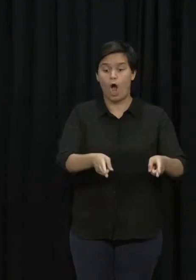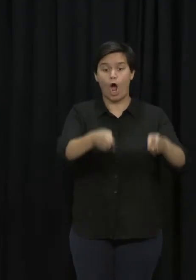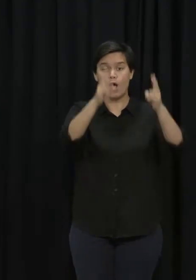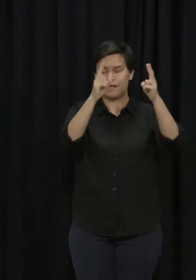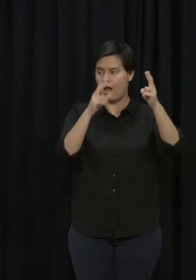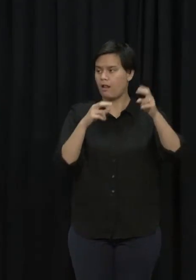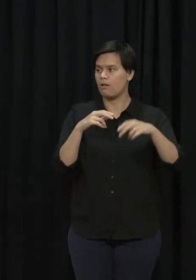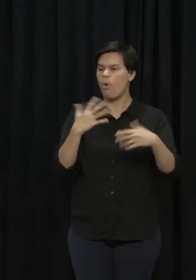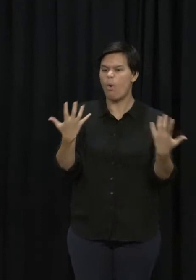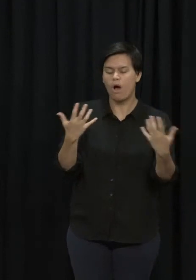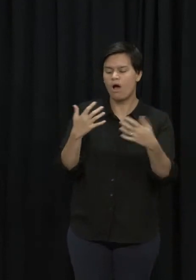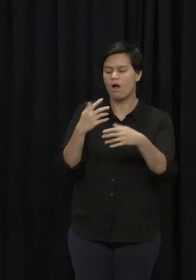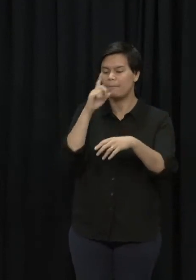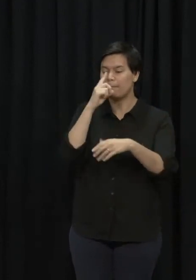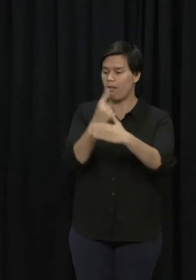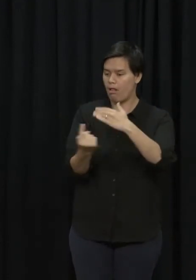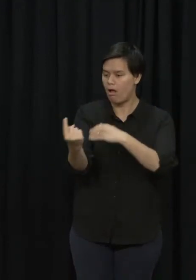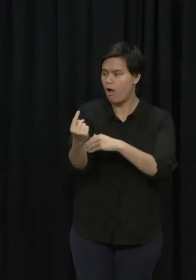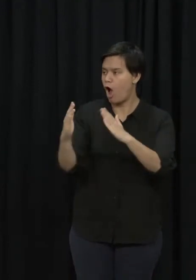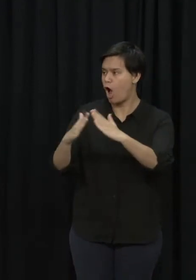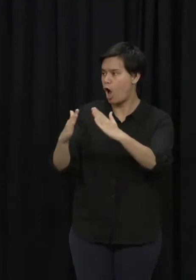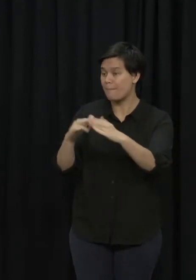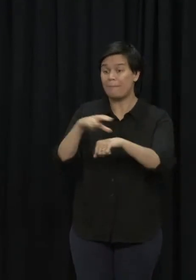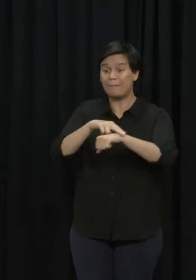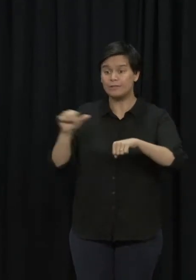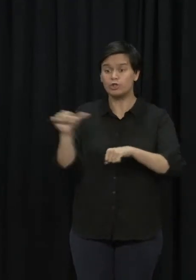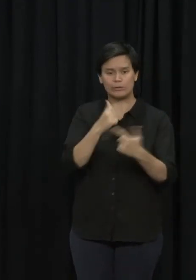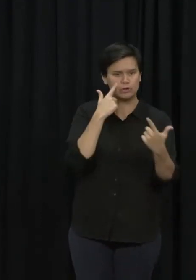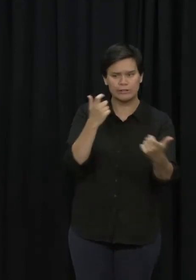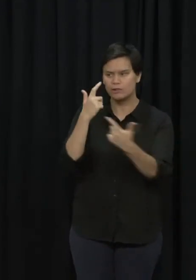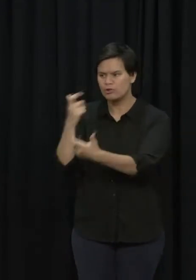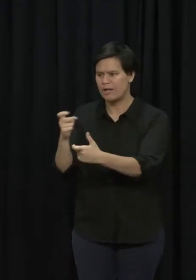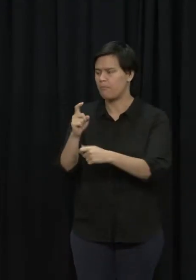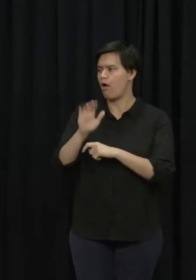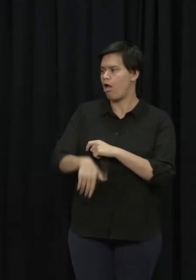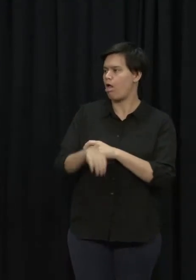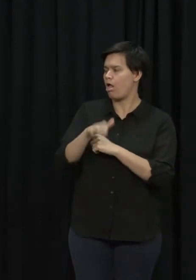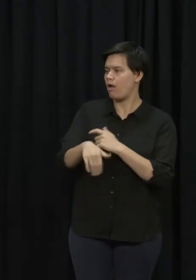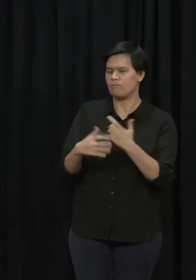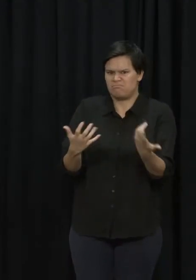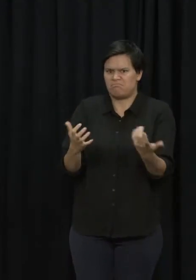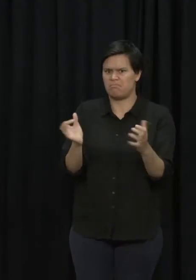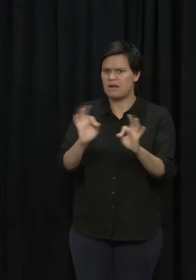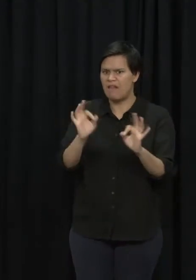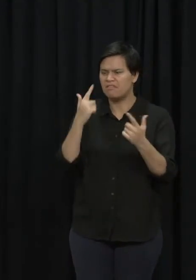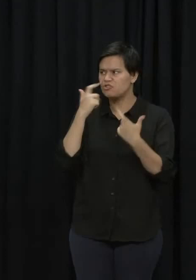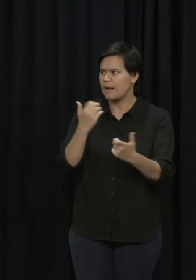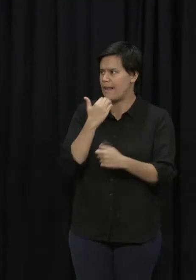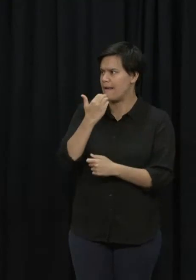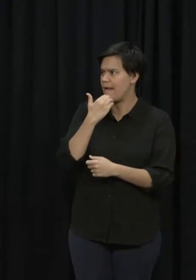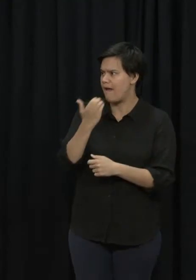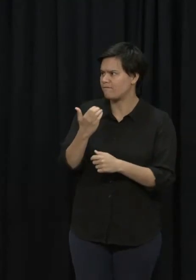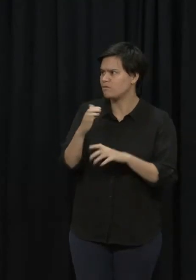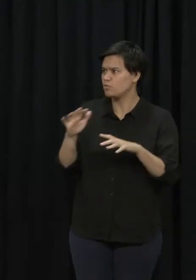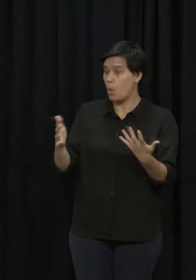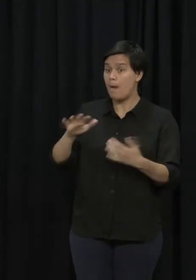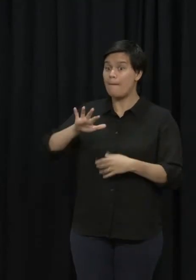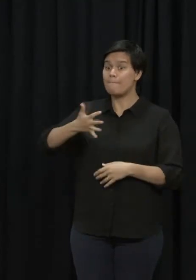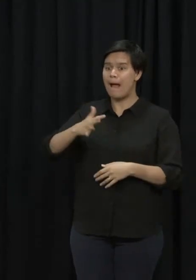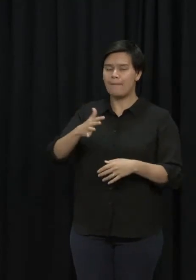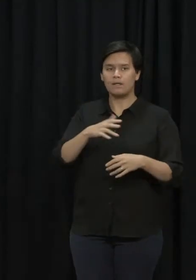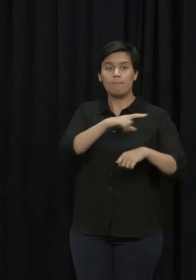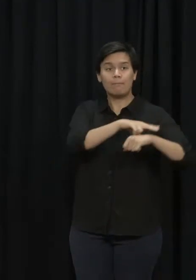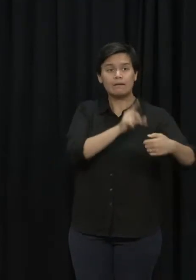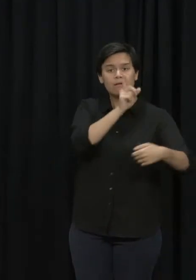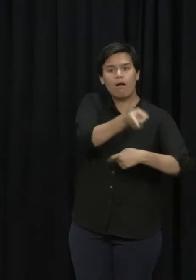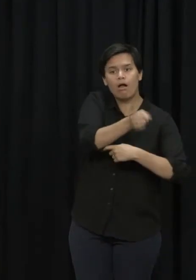up on people, and the government responded to that. Is this not a situation where you can respond not through penalties through the police,